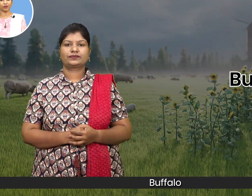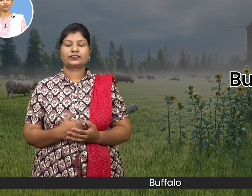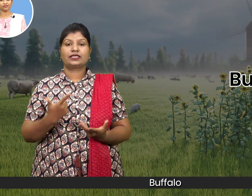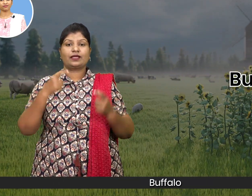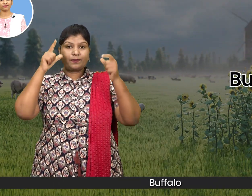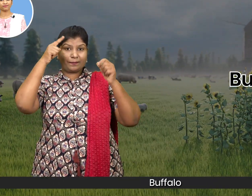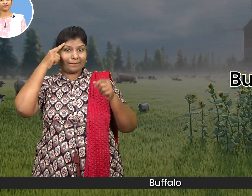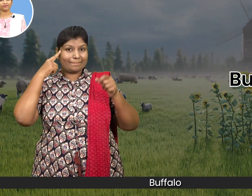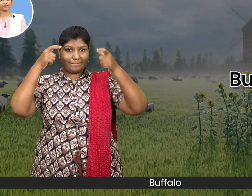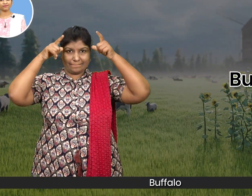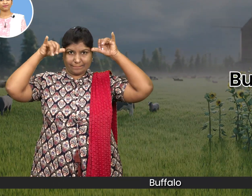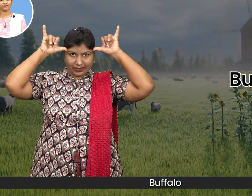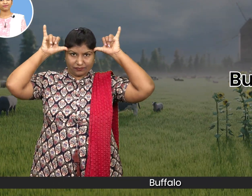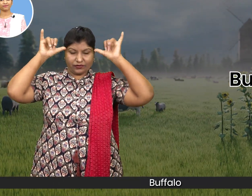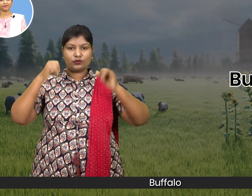buffalo,